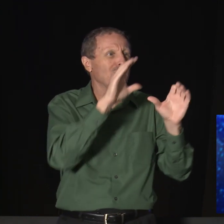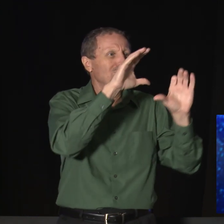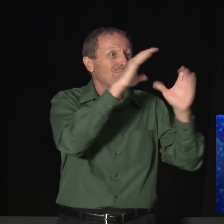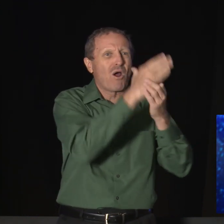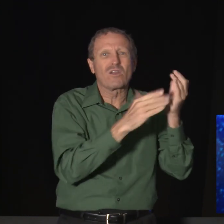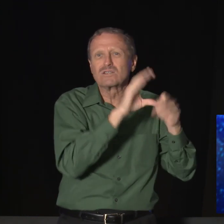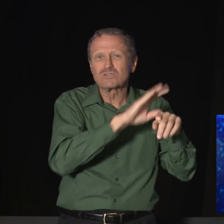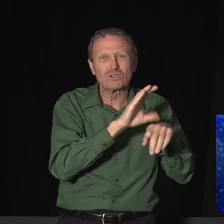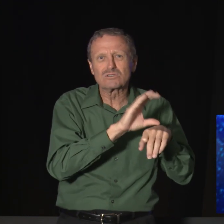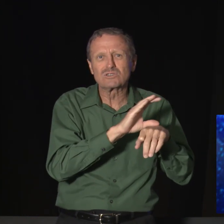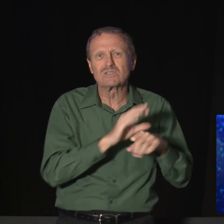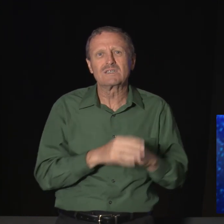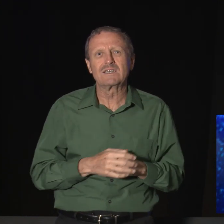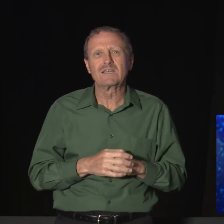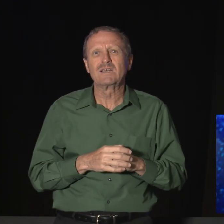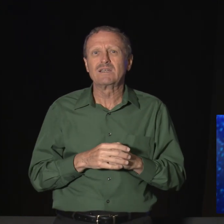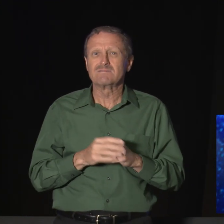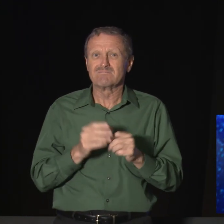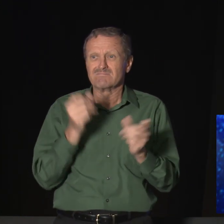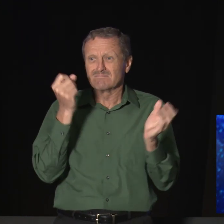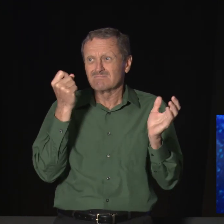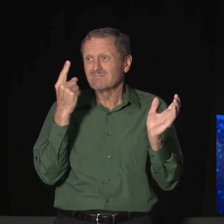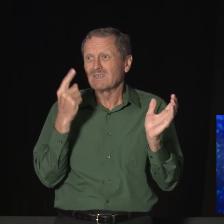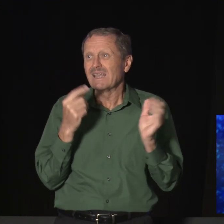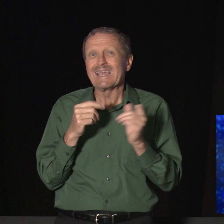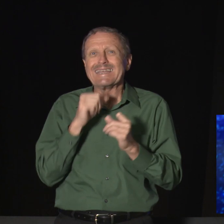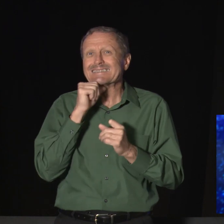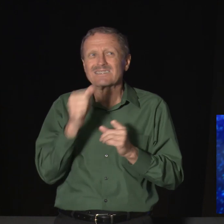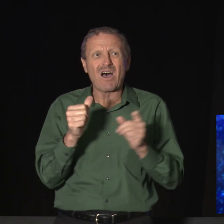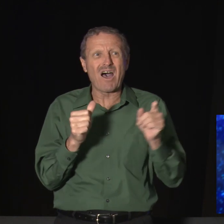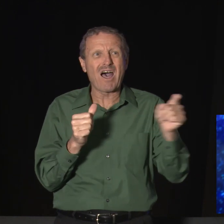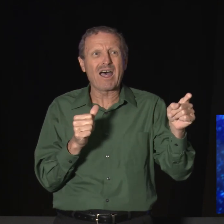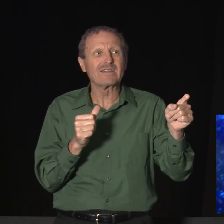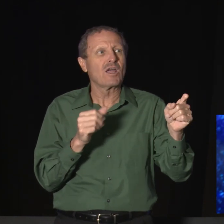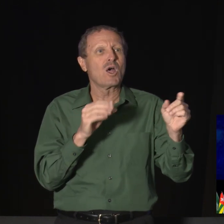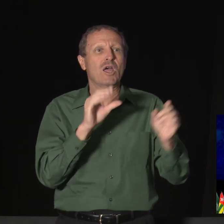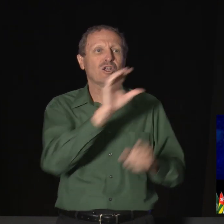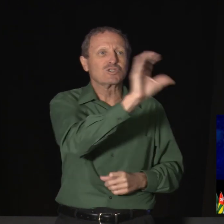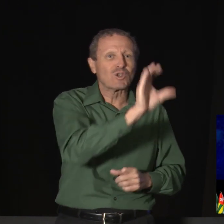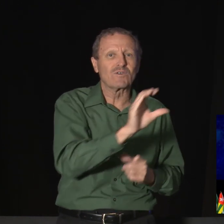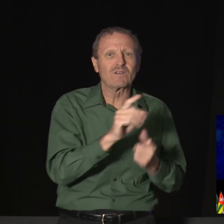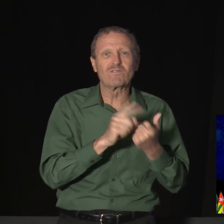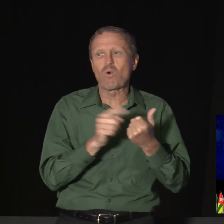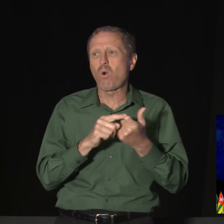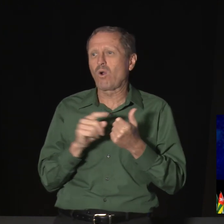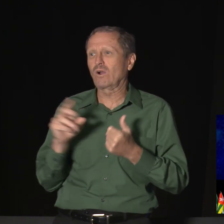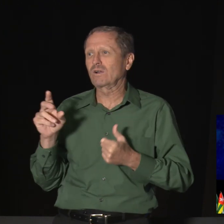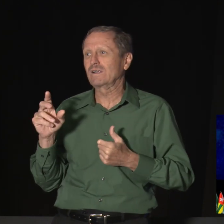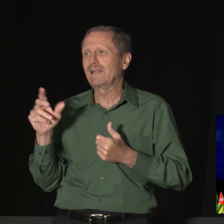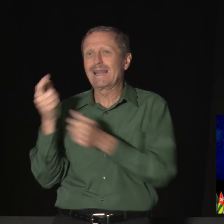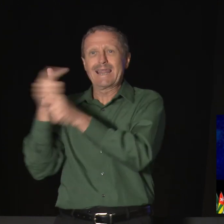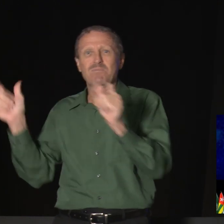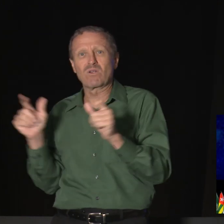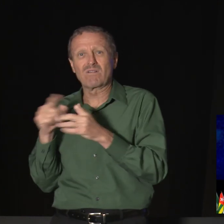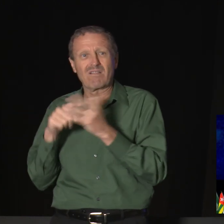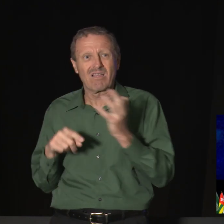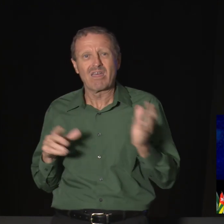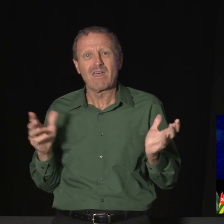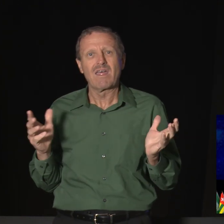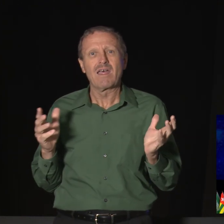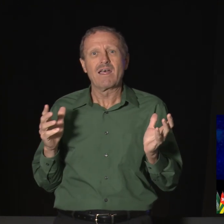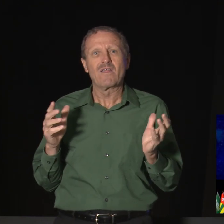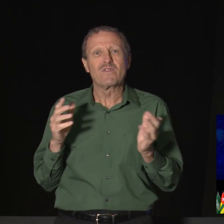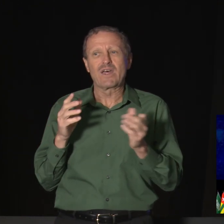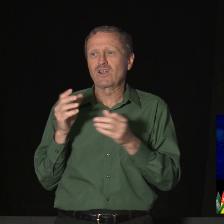church. Let's just be real. It's not those who are more conservative or more progressive than you that are causing